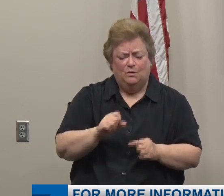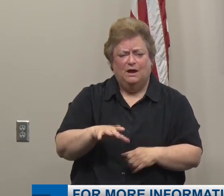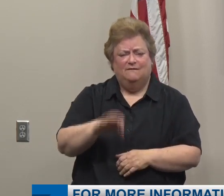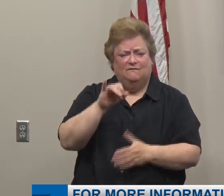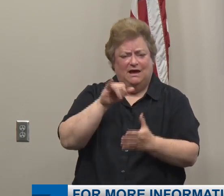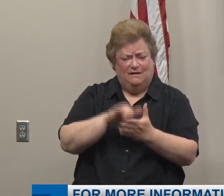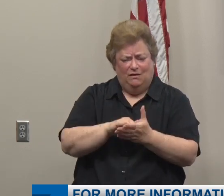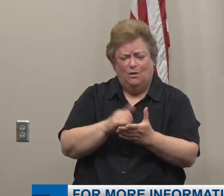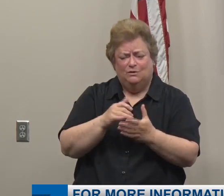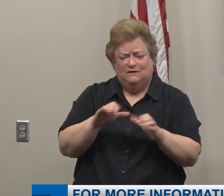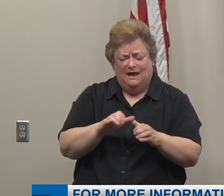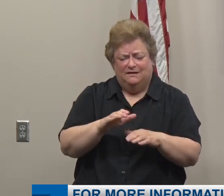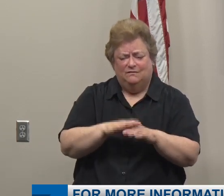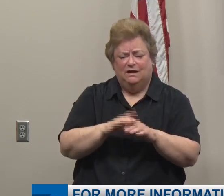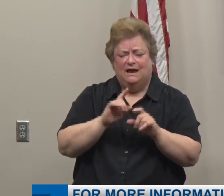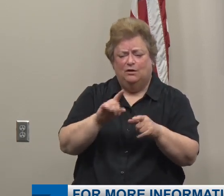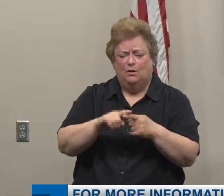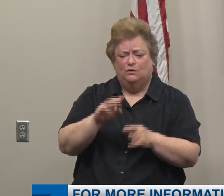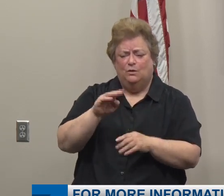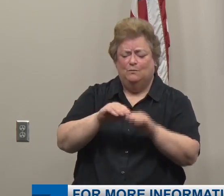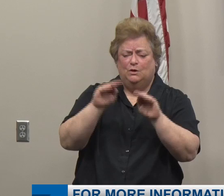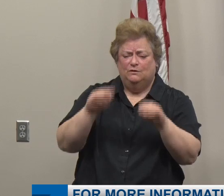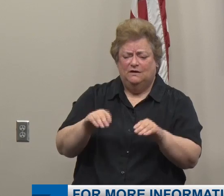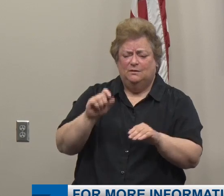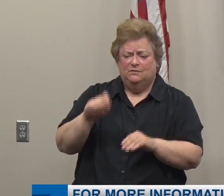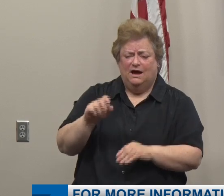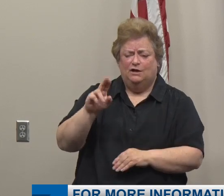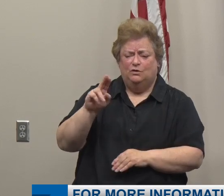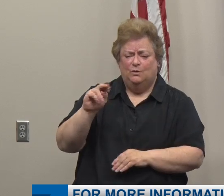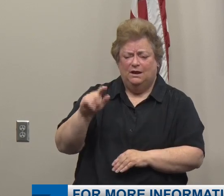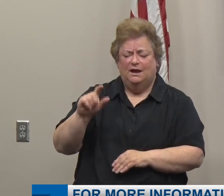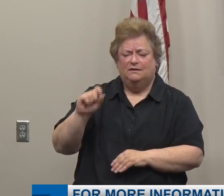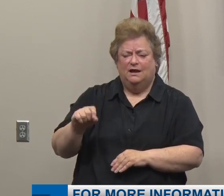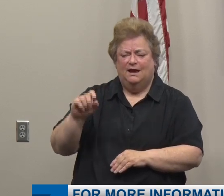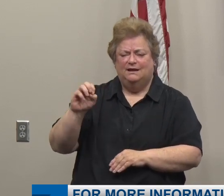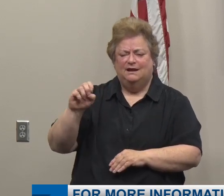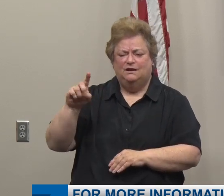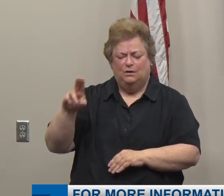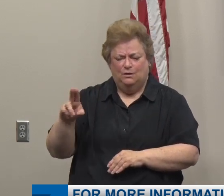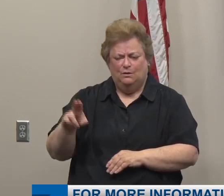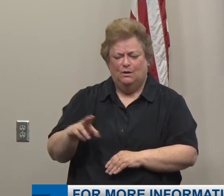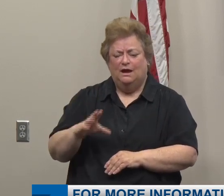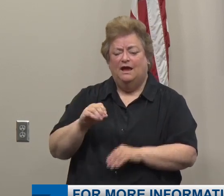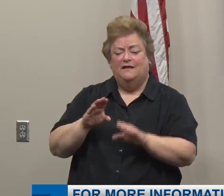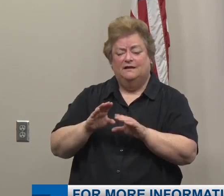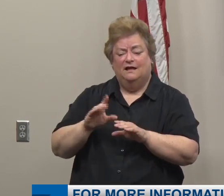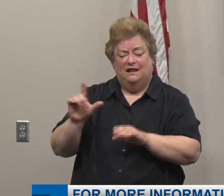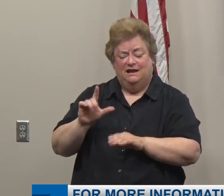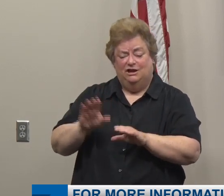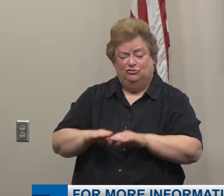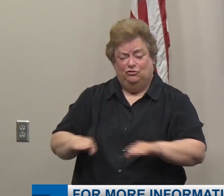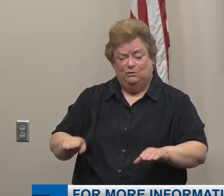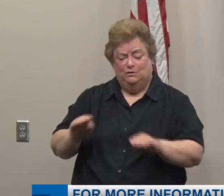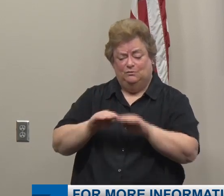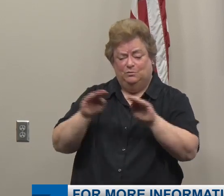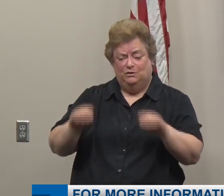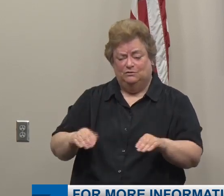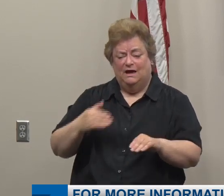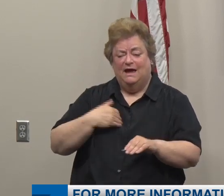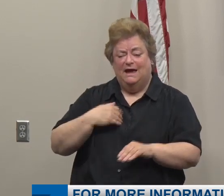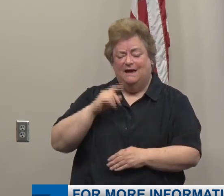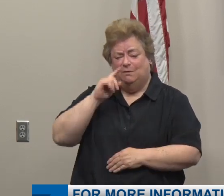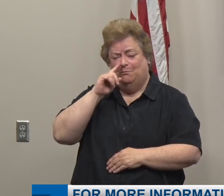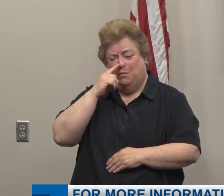online by visiting museum un-led you and the Lincoln Children's Museum is sharing boredom